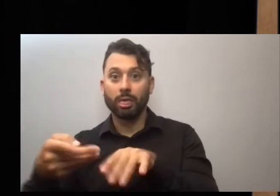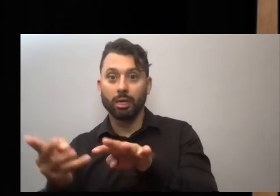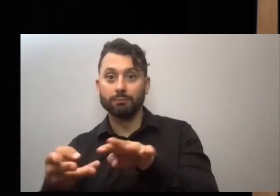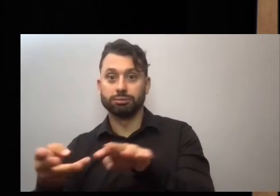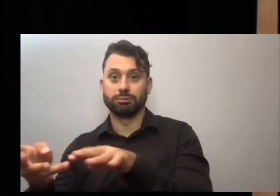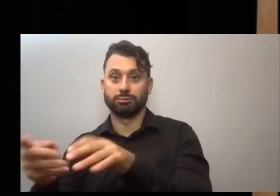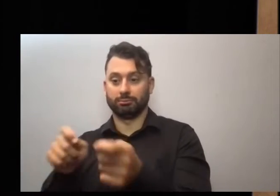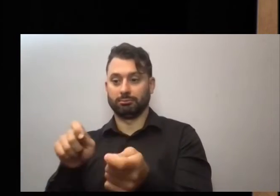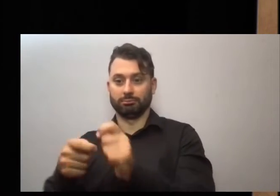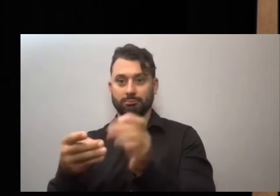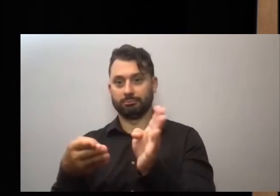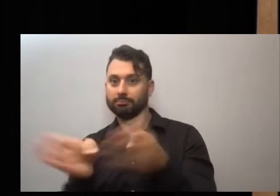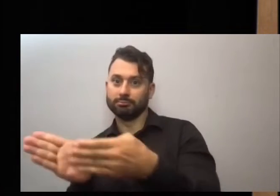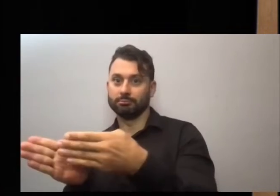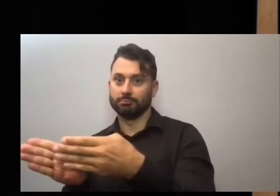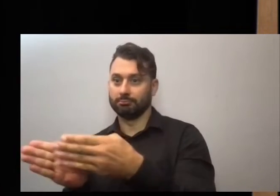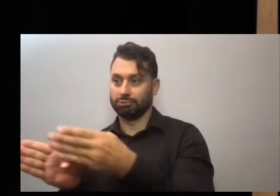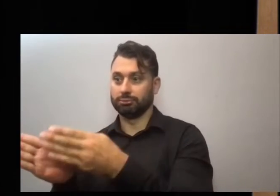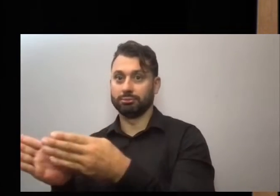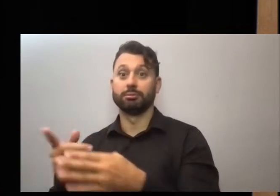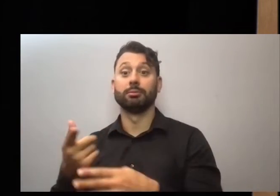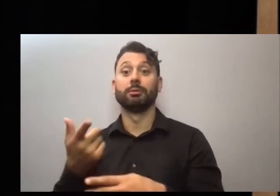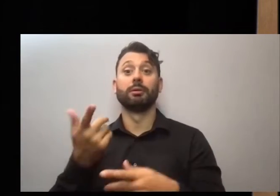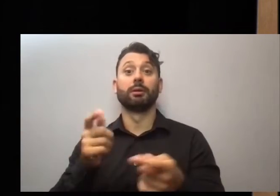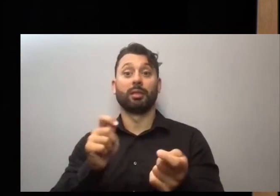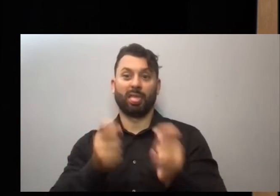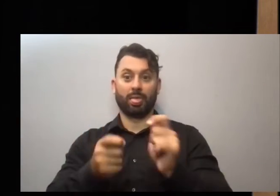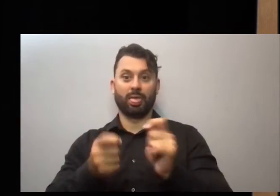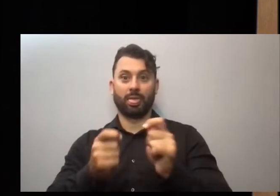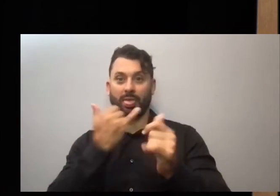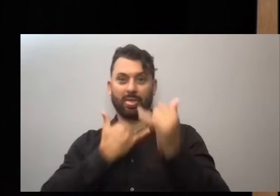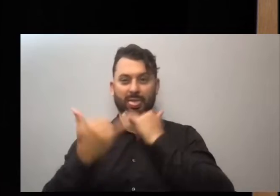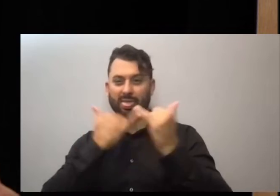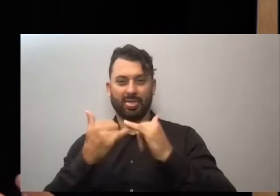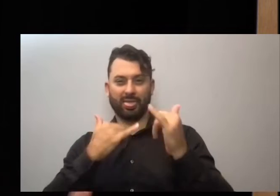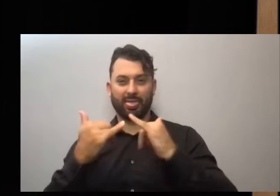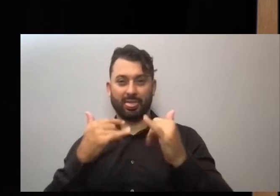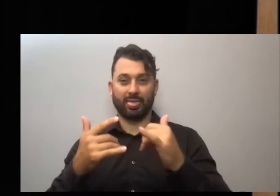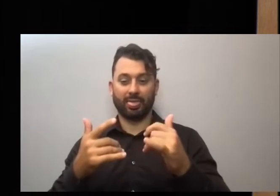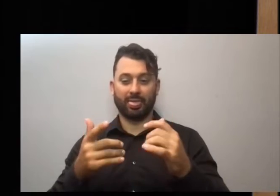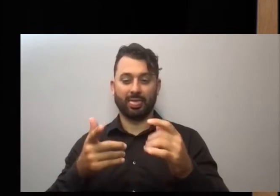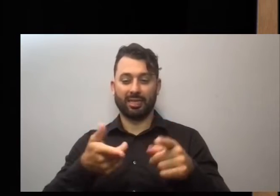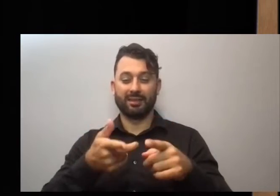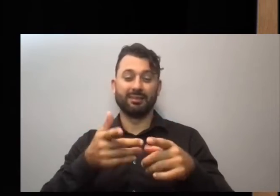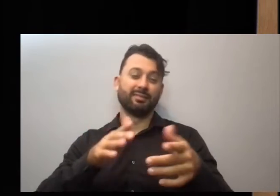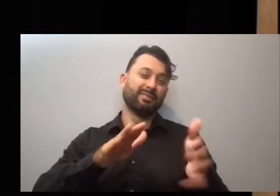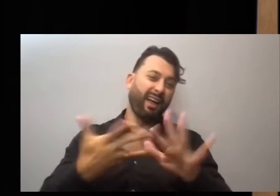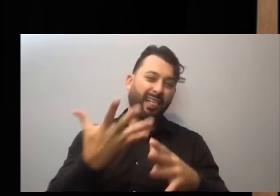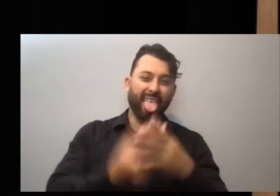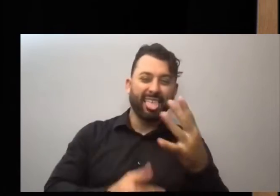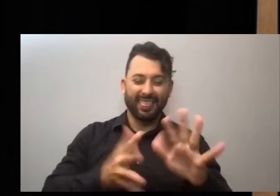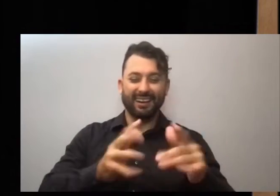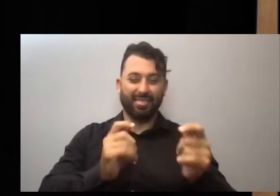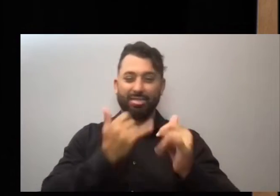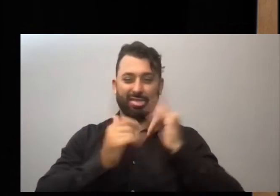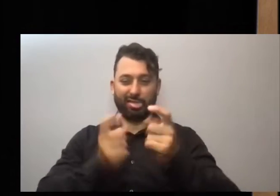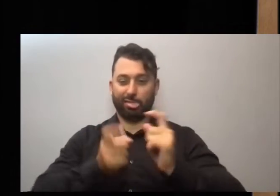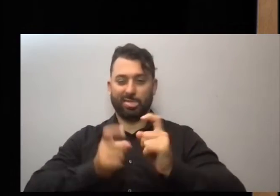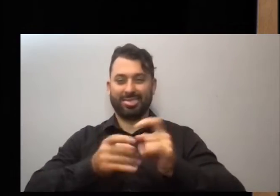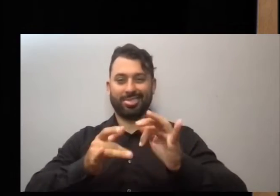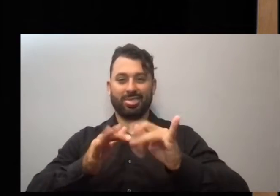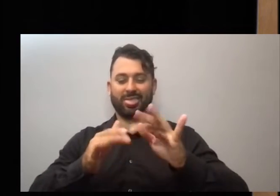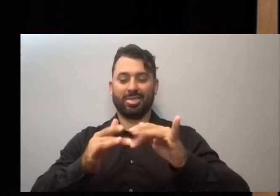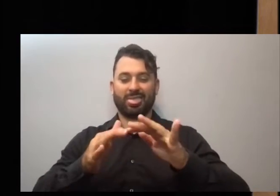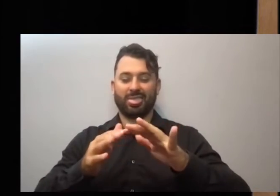mistakes, sometimes it makes them better or sometimes it makes them worse, depending on how it goes.